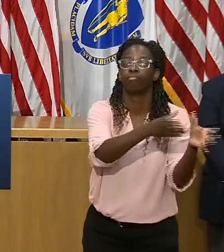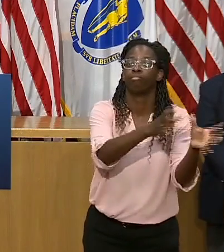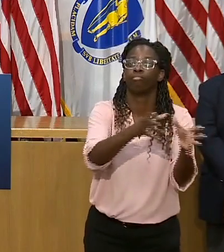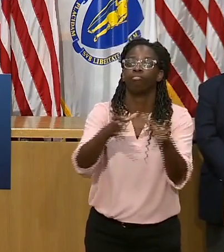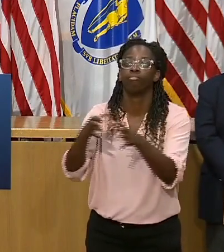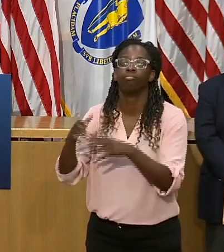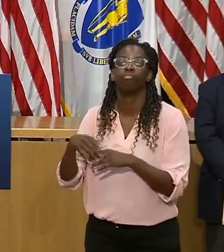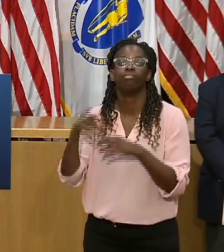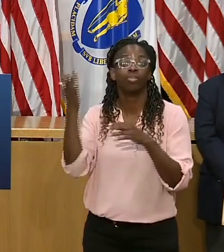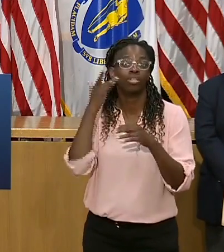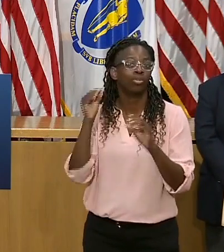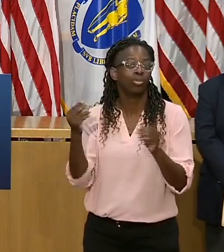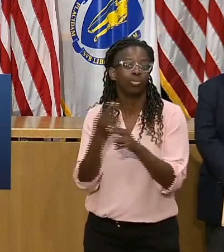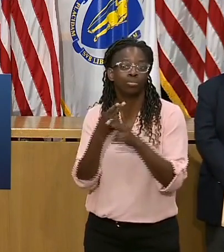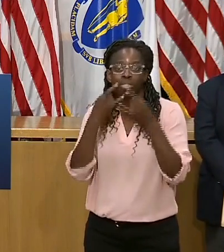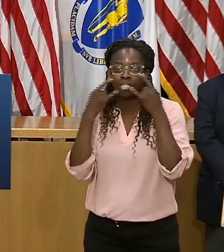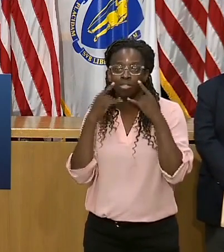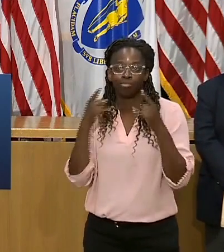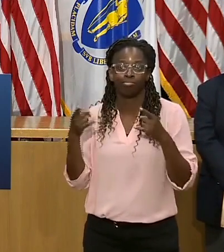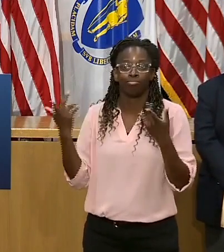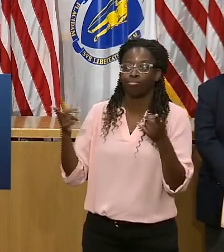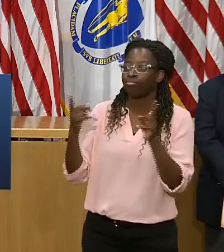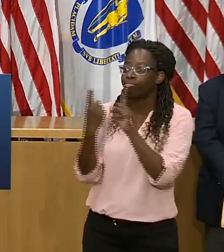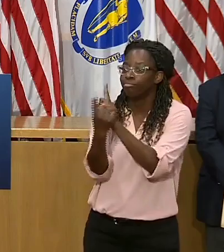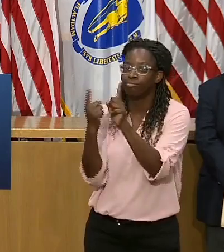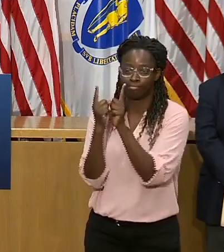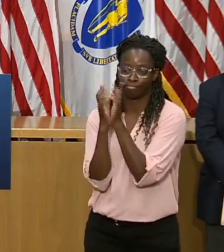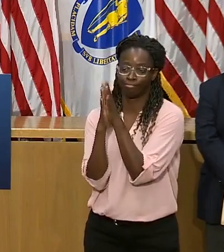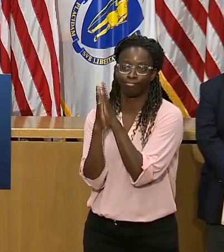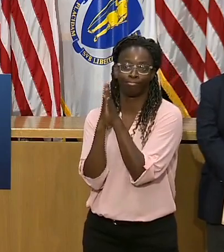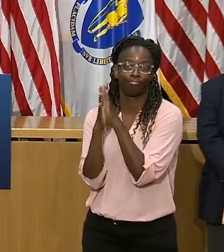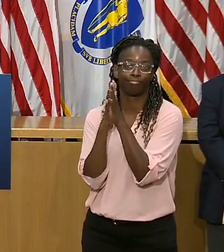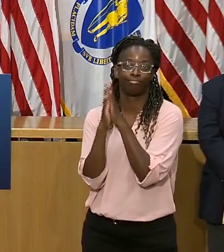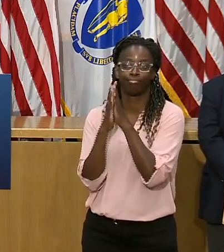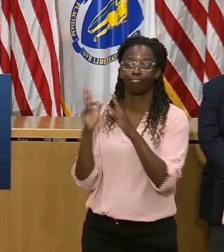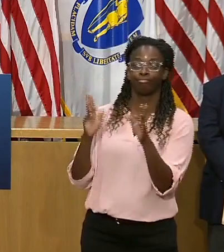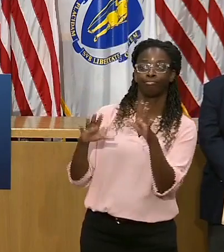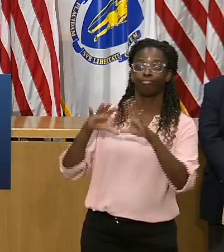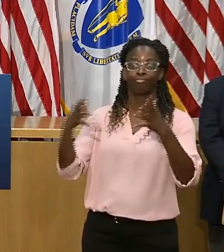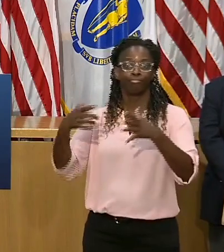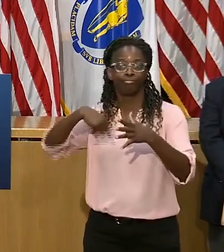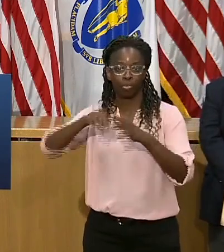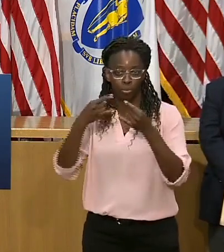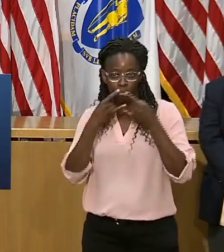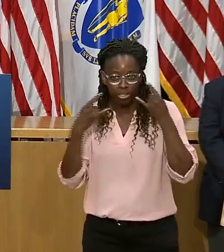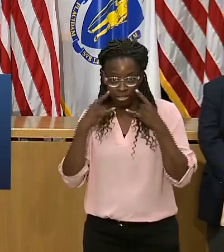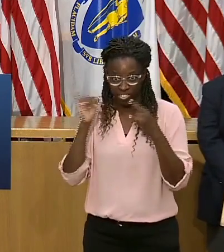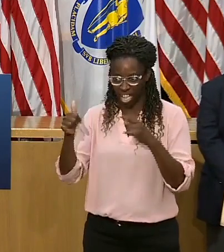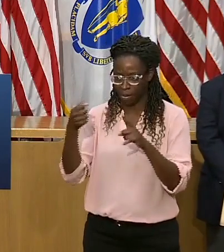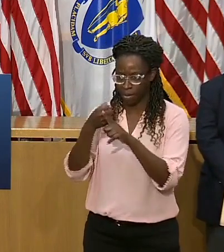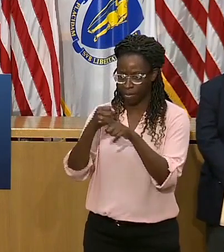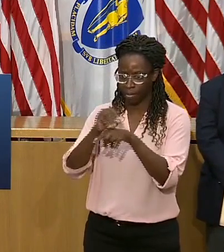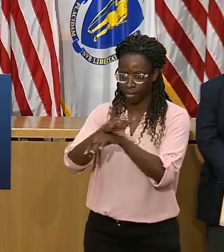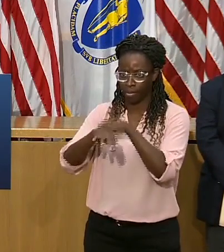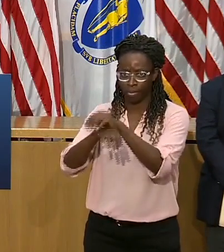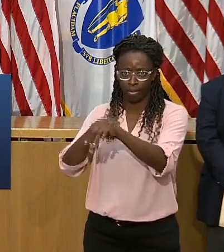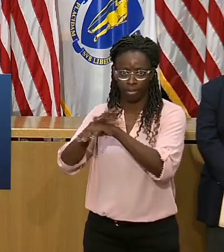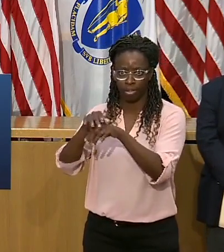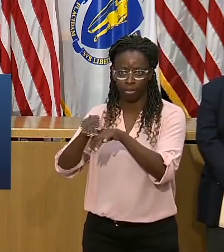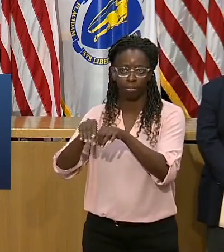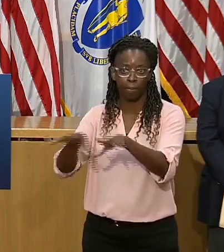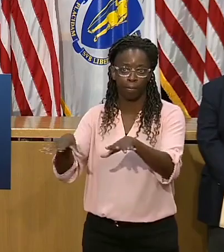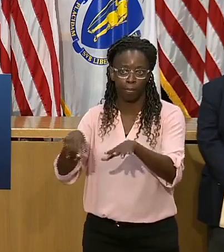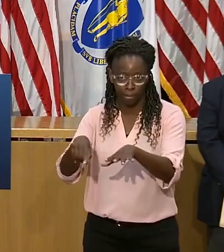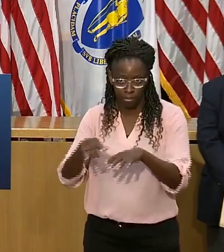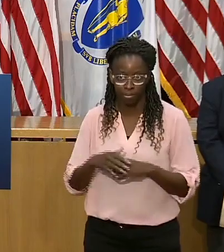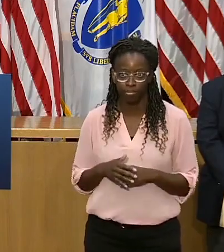know, without any of the guidance that we've talked about with respect to distance or masks or anything else being applied.